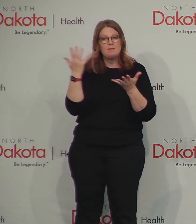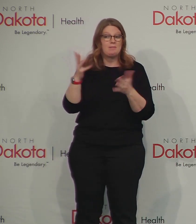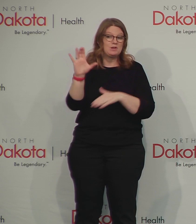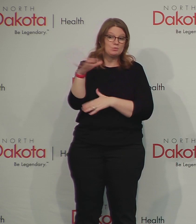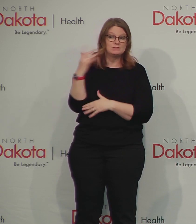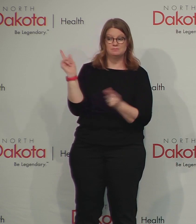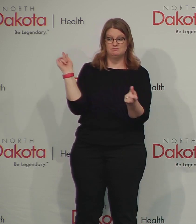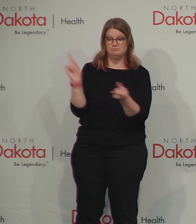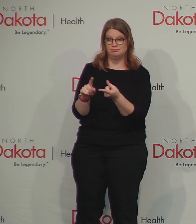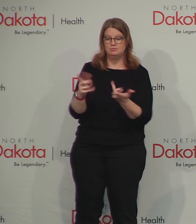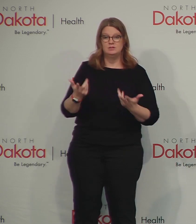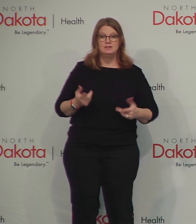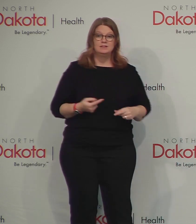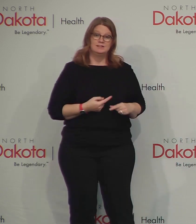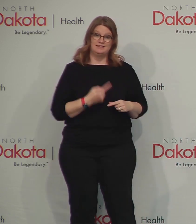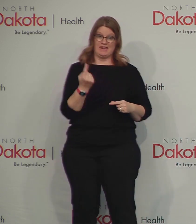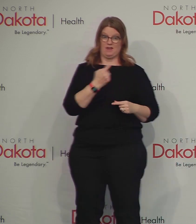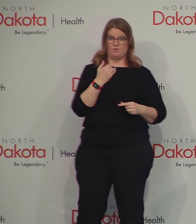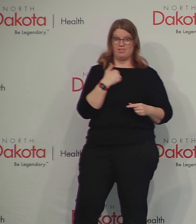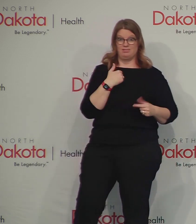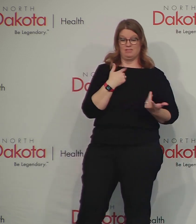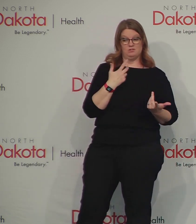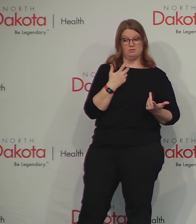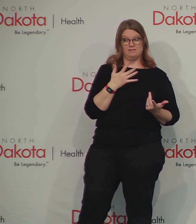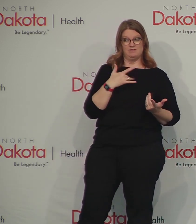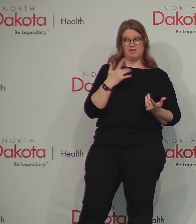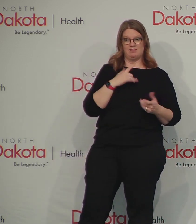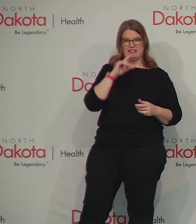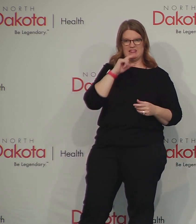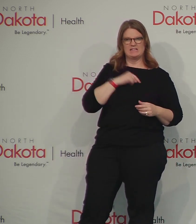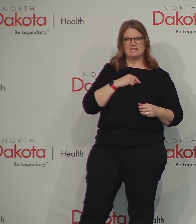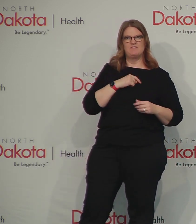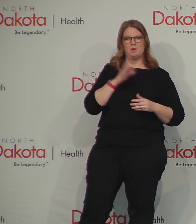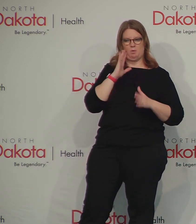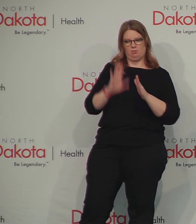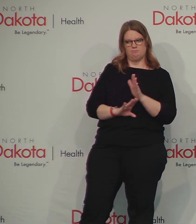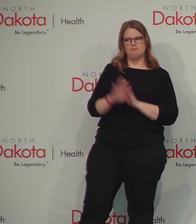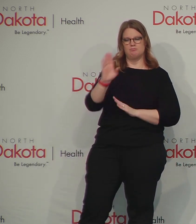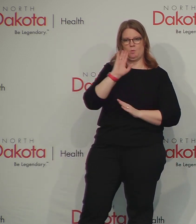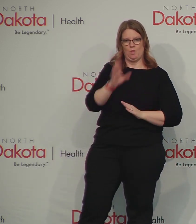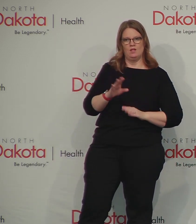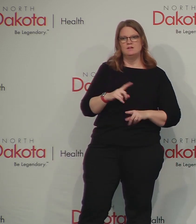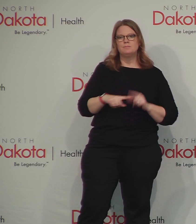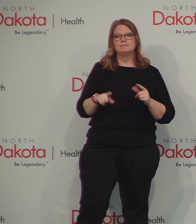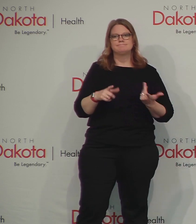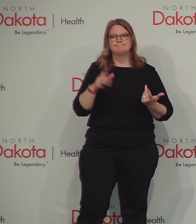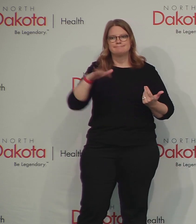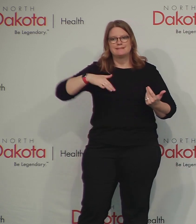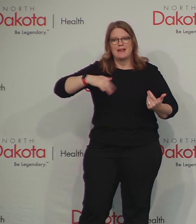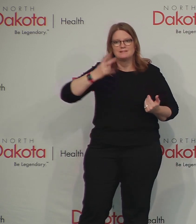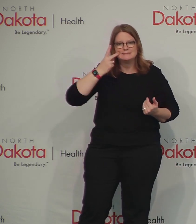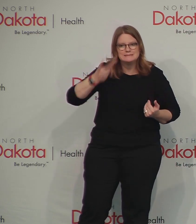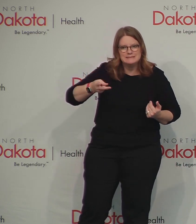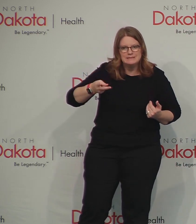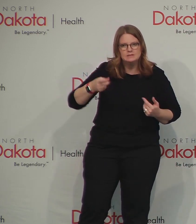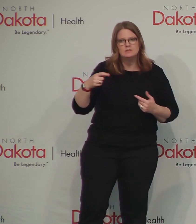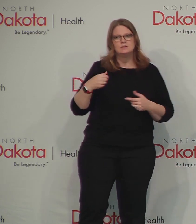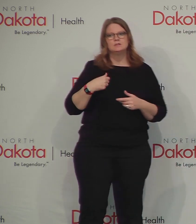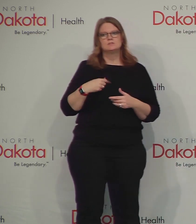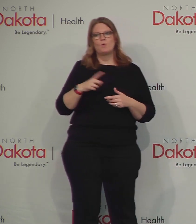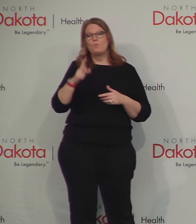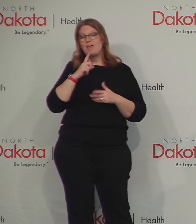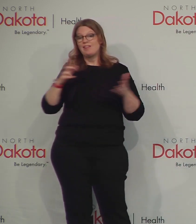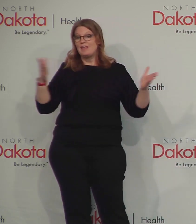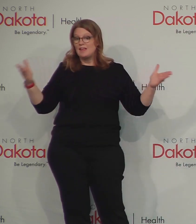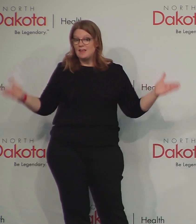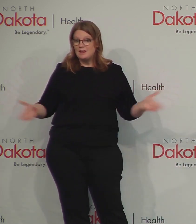that we're going to have a post-Thanksgiving bump. We didn't. We've gone the other way, and we'd like to see that over the holidays. So again, we would just encourage people, again, really